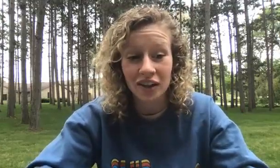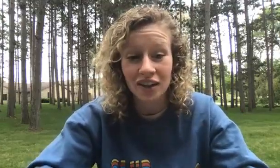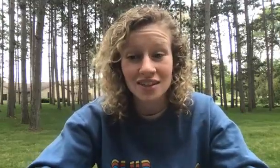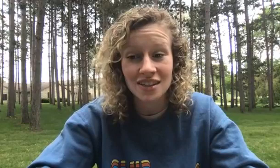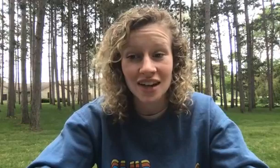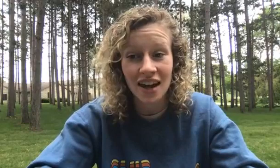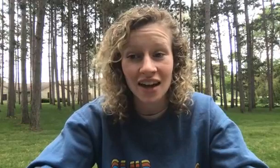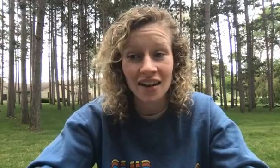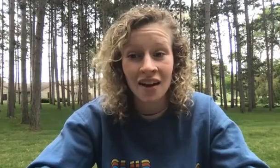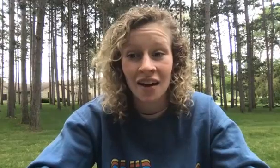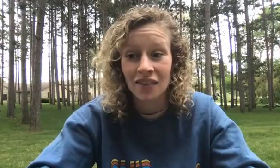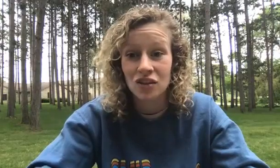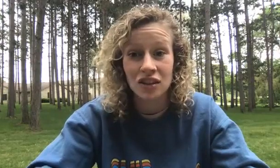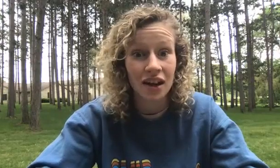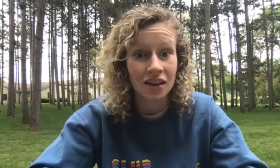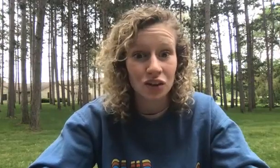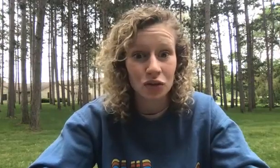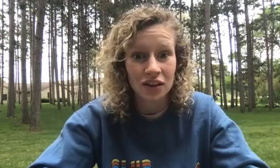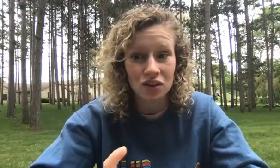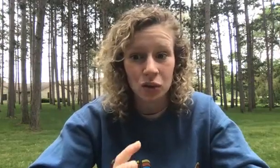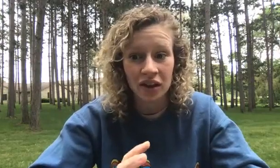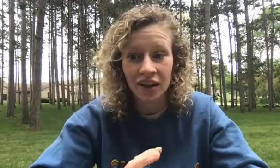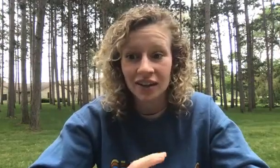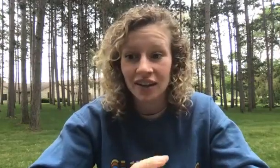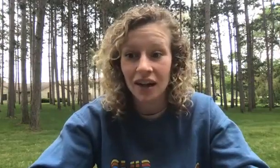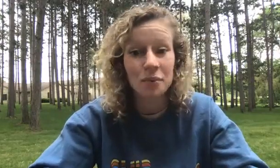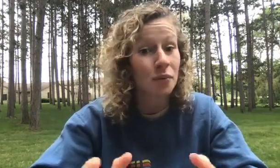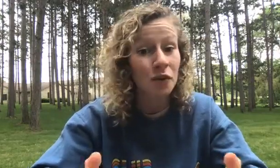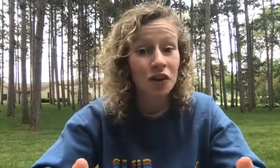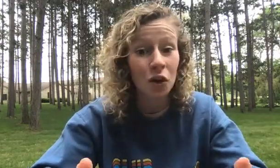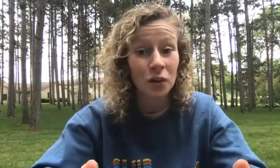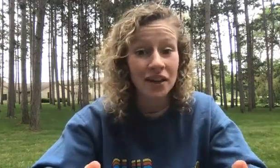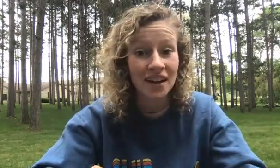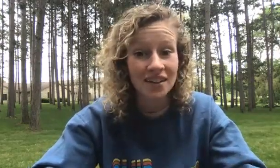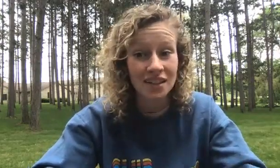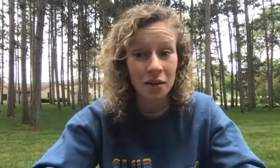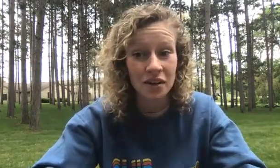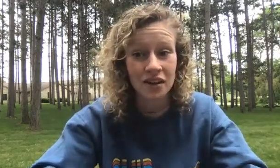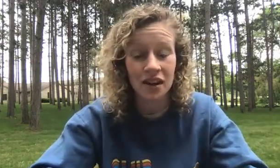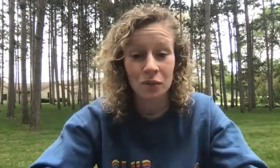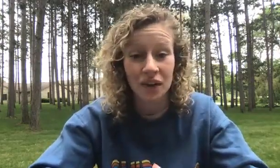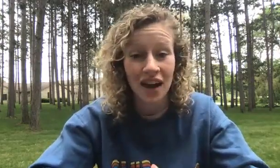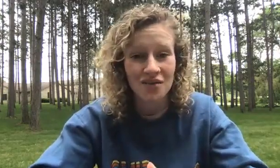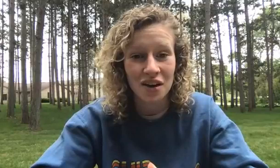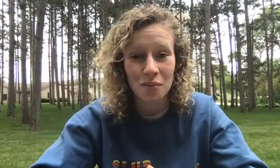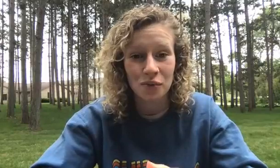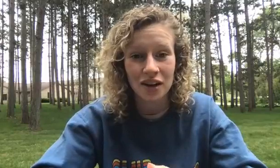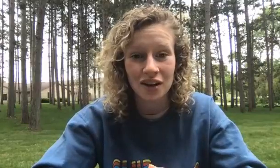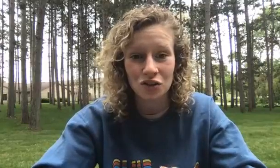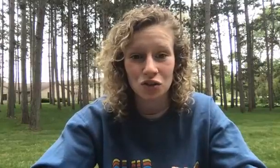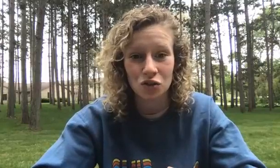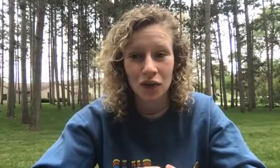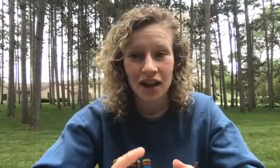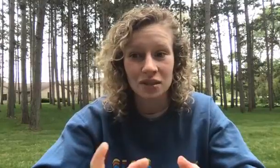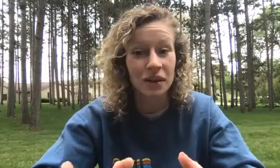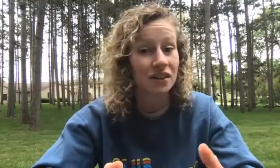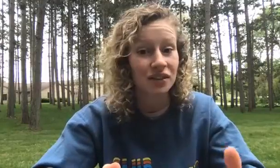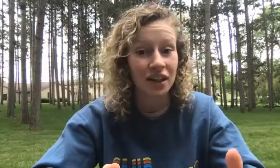us today. There's a lot of new things going on at camp. Memorial Weekend is coming, and we have a brand new aspect of camp